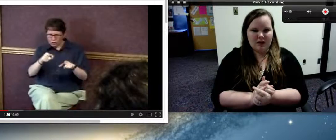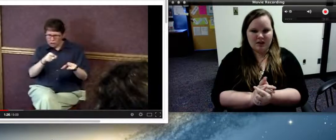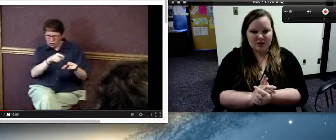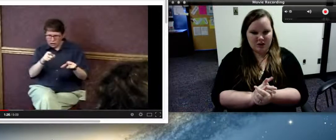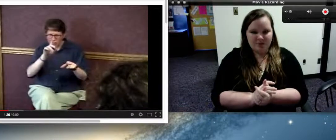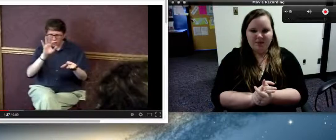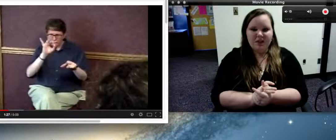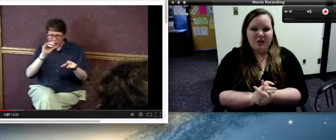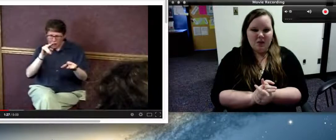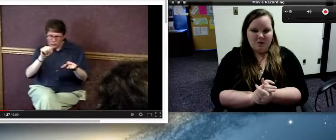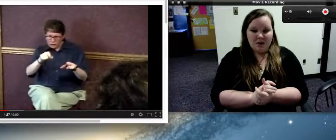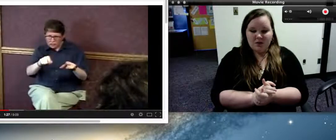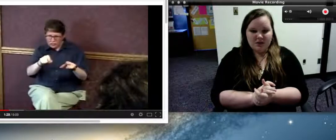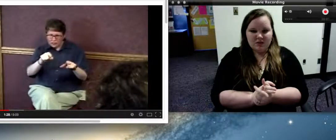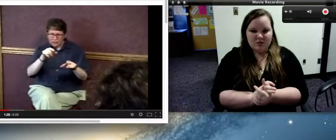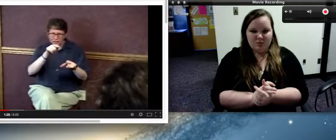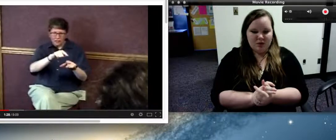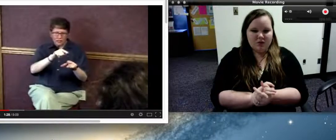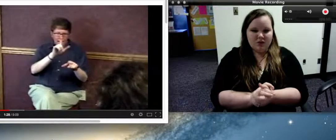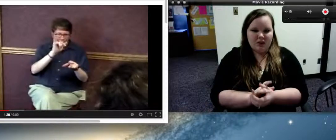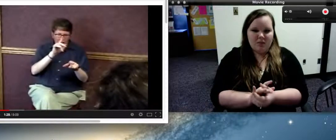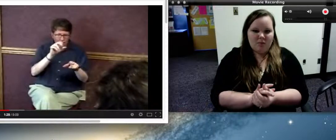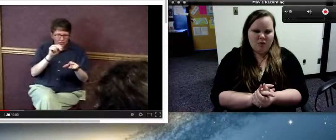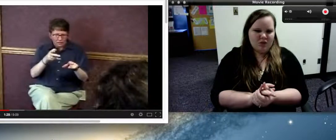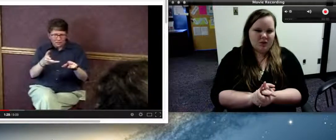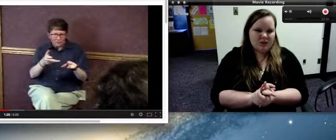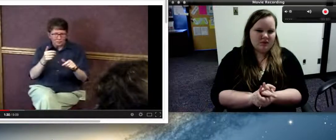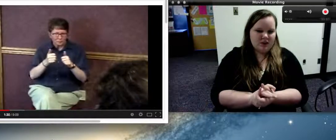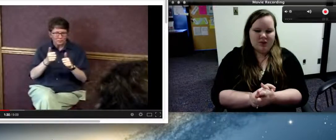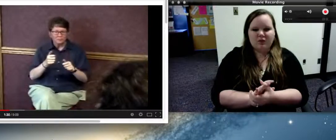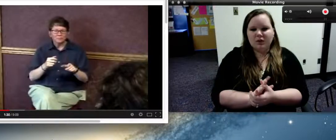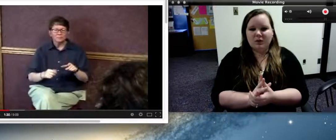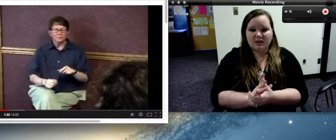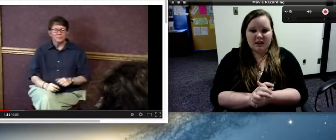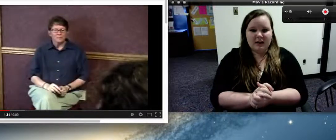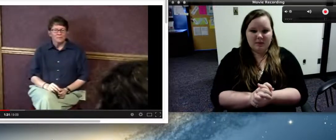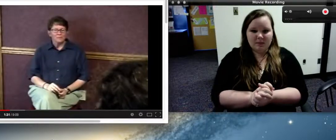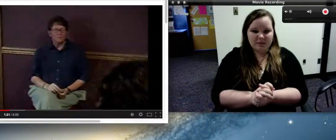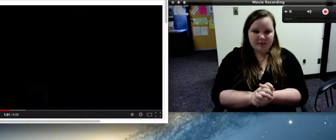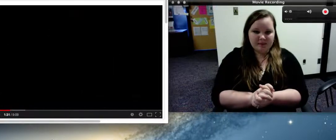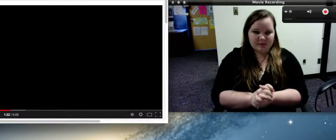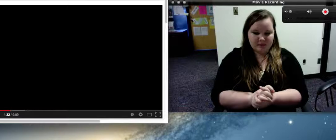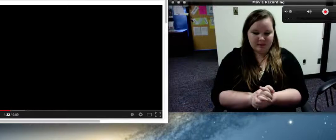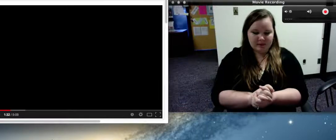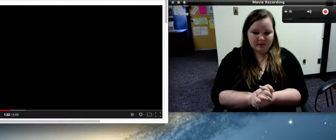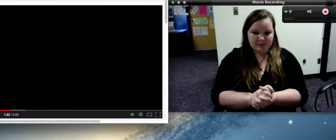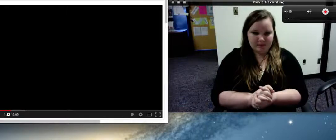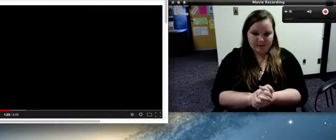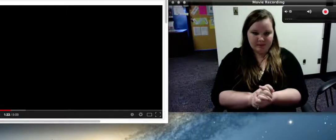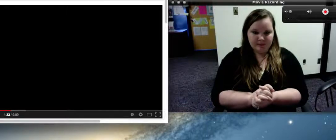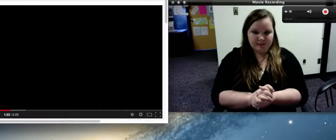Okay, yeah, sure. Fiona's a beautiful name. Which one's Fiona and which one's Lincoln?